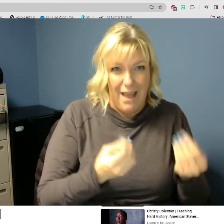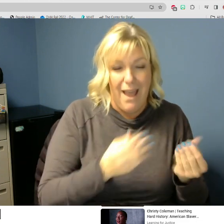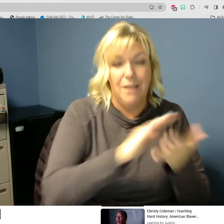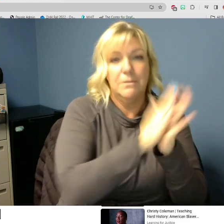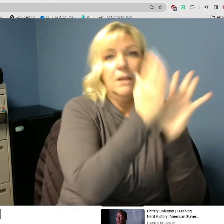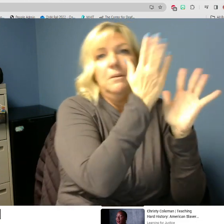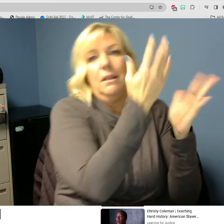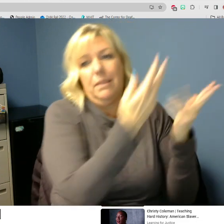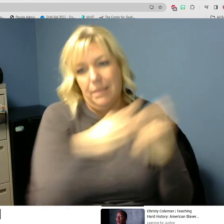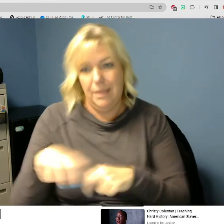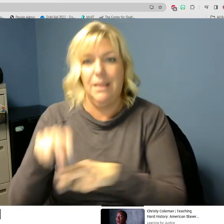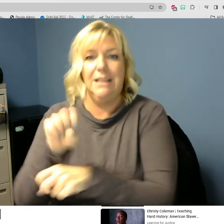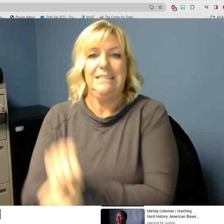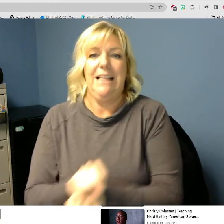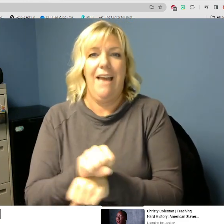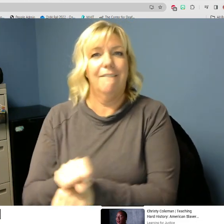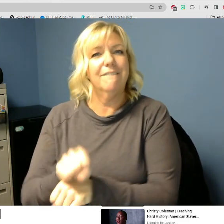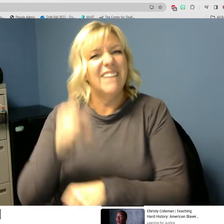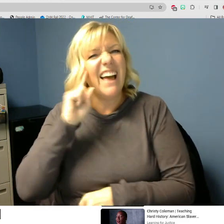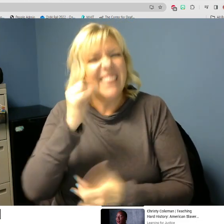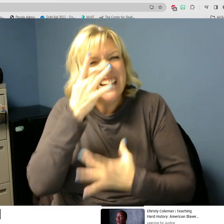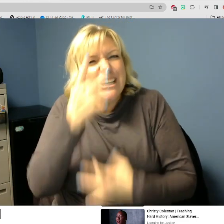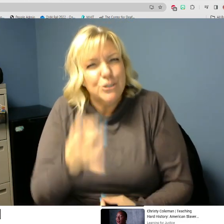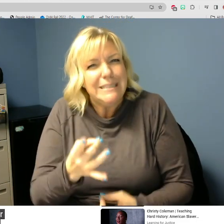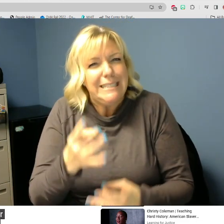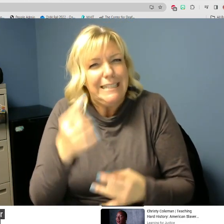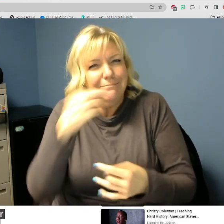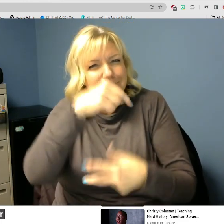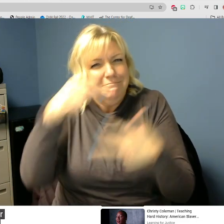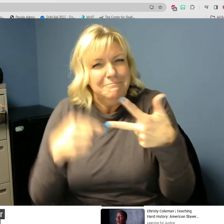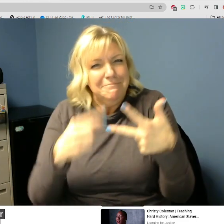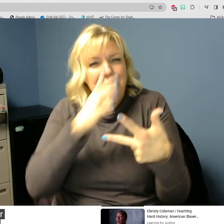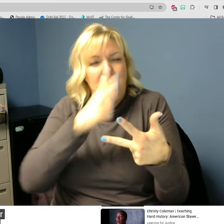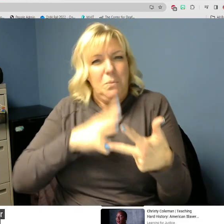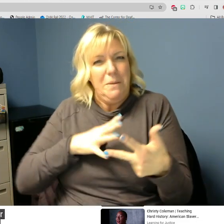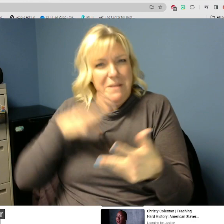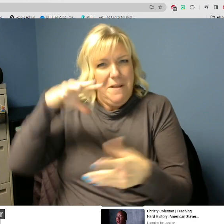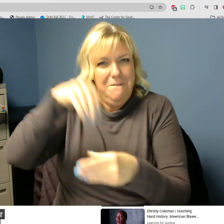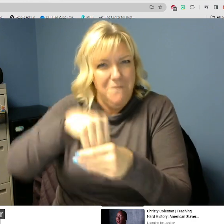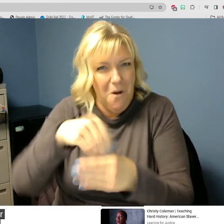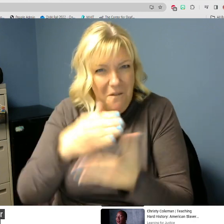interest the ways in which women are, some of these women are trying to manipulate